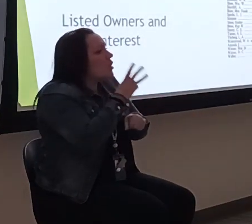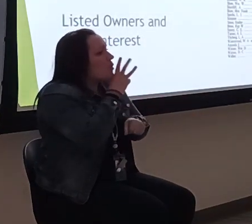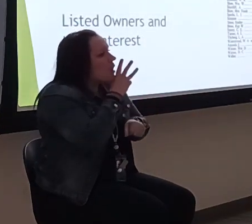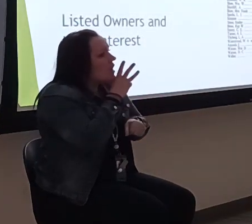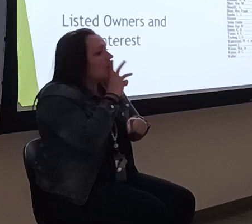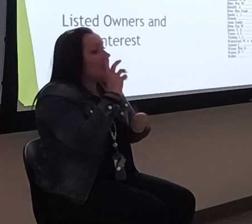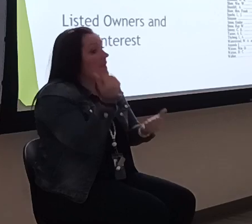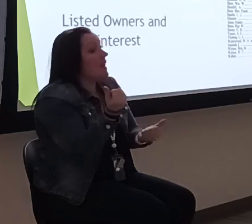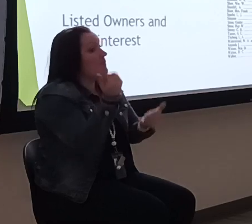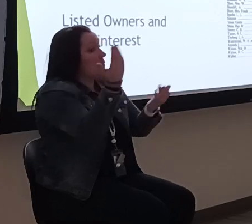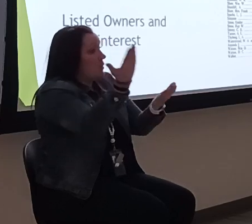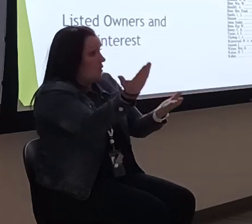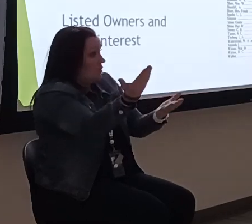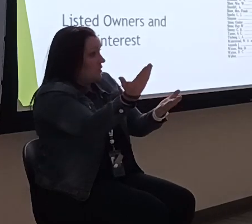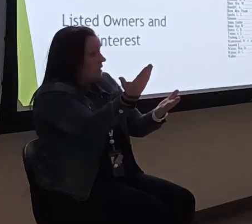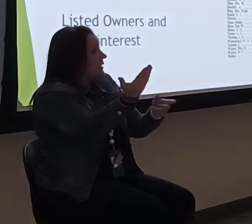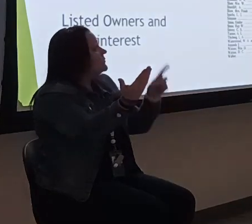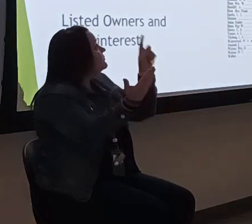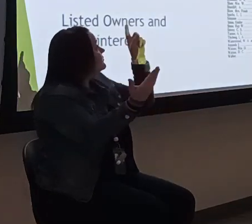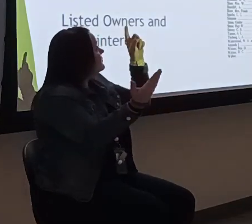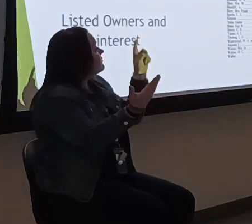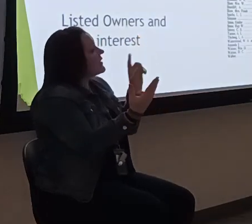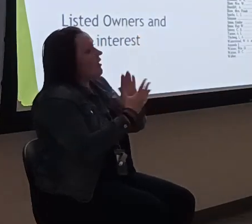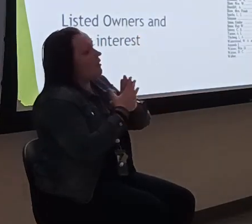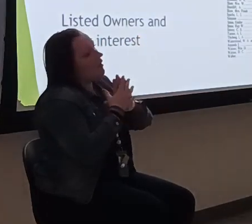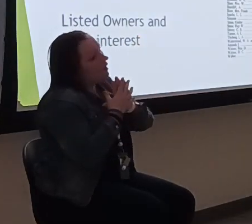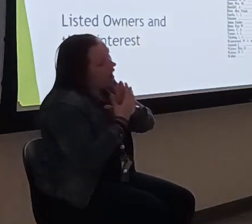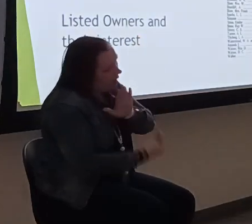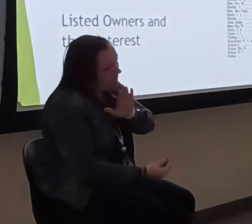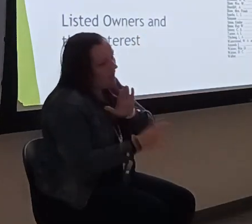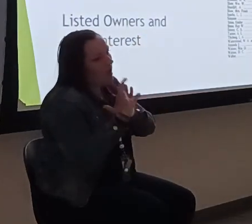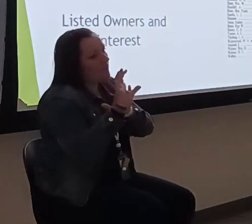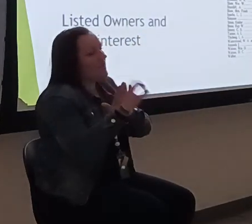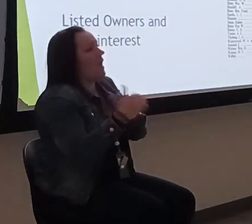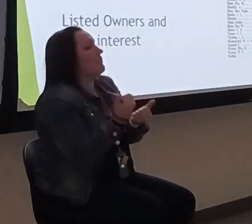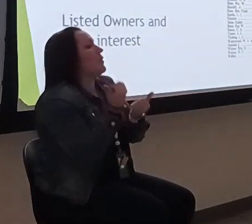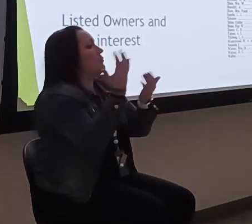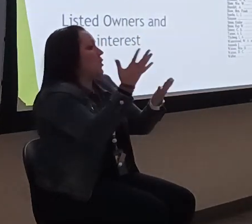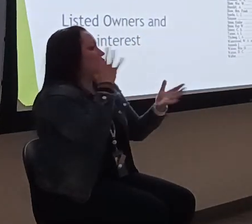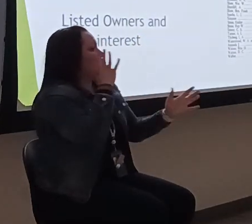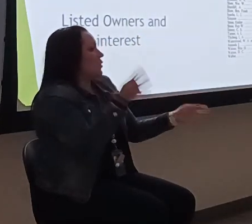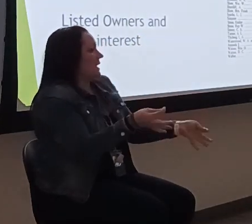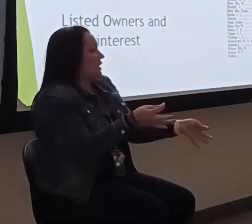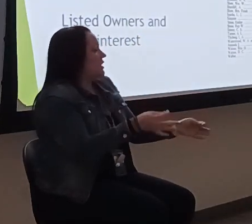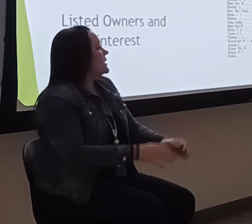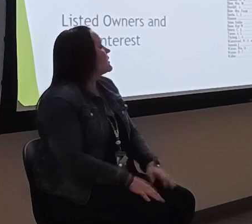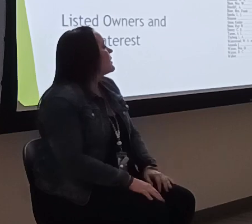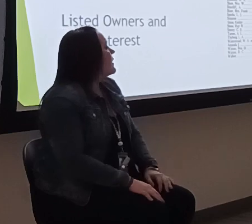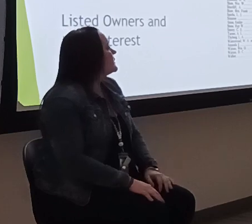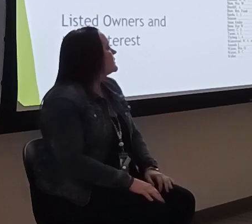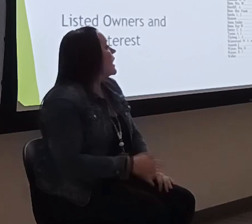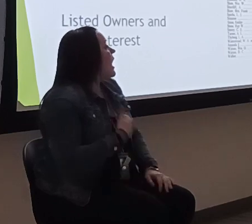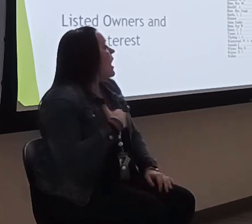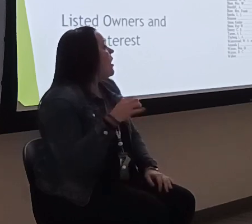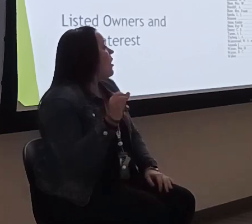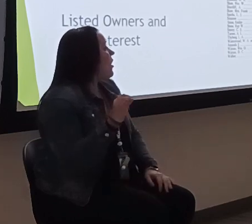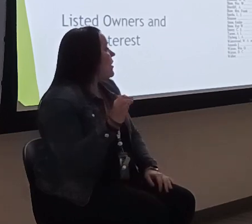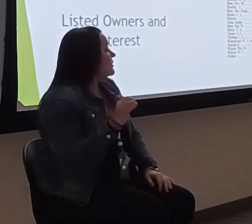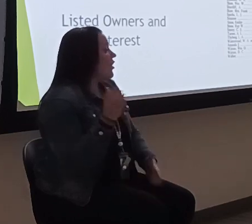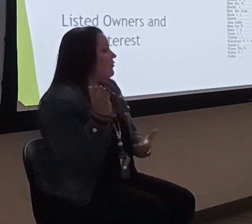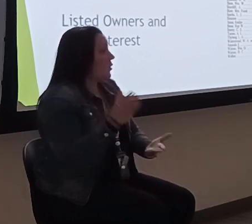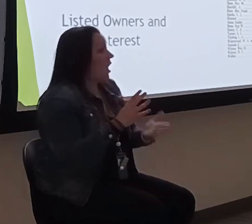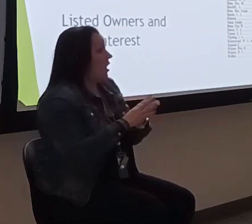made a proposal, and this is a copy of that proposed determination. I have also brought